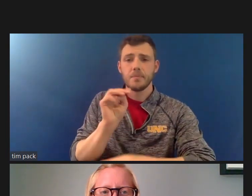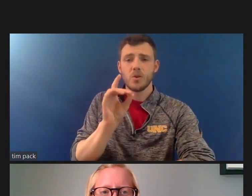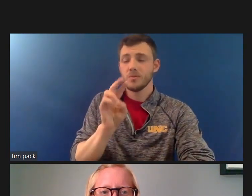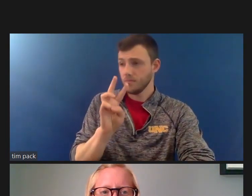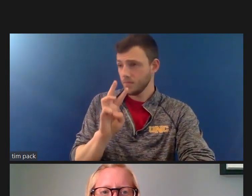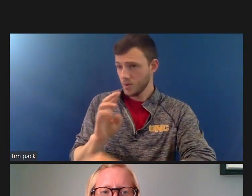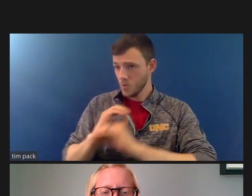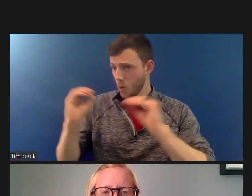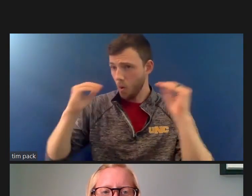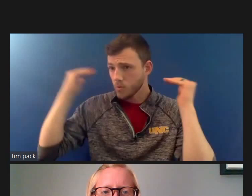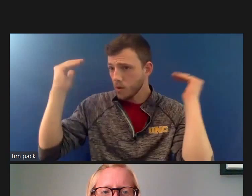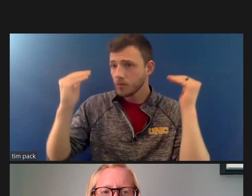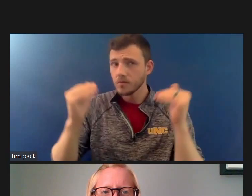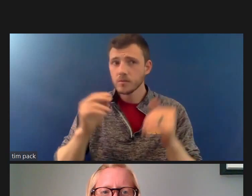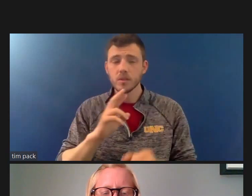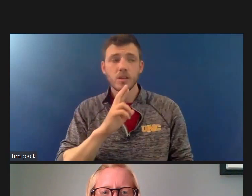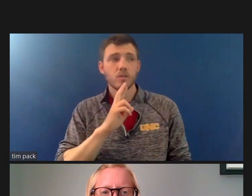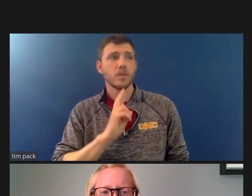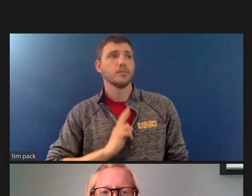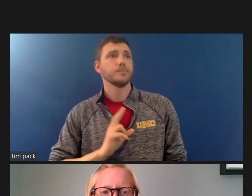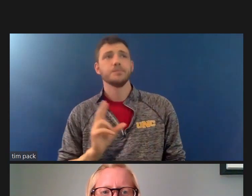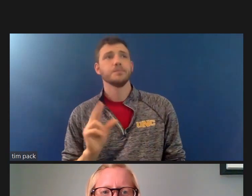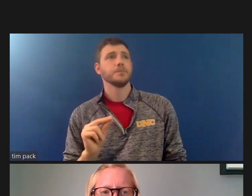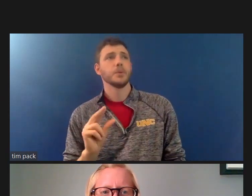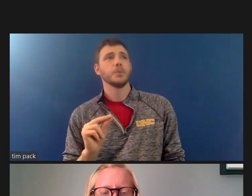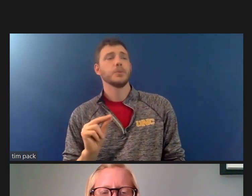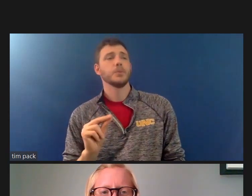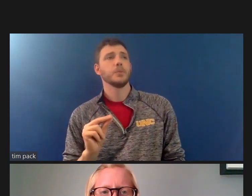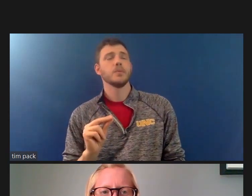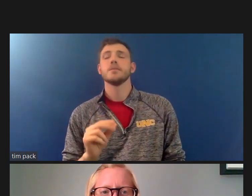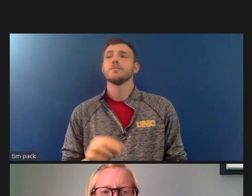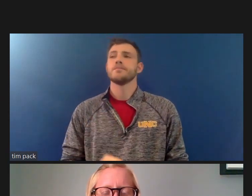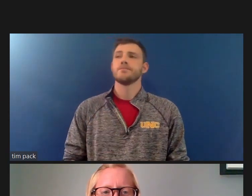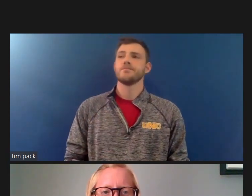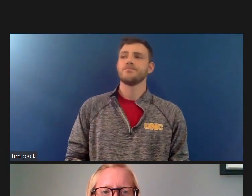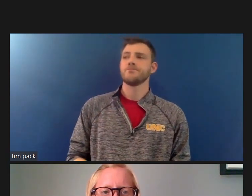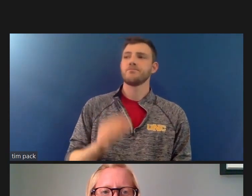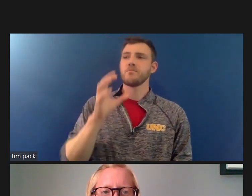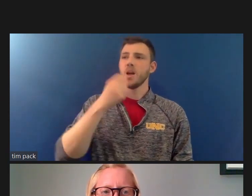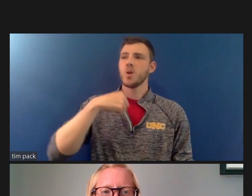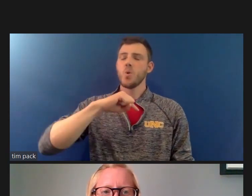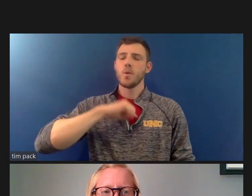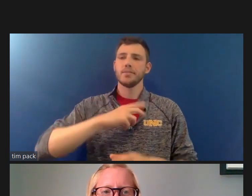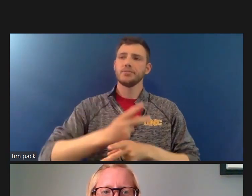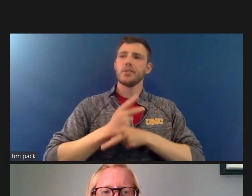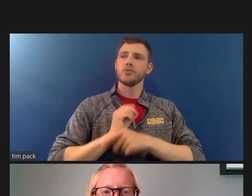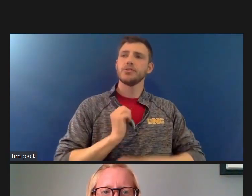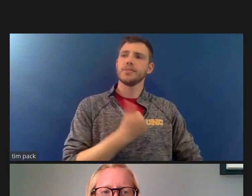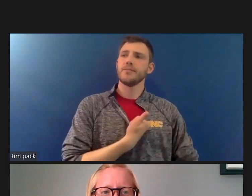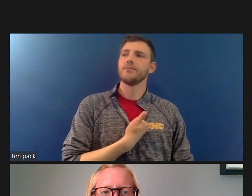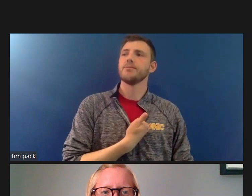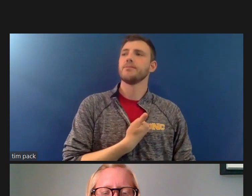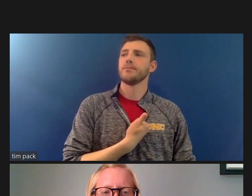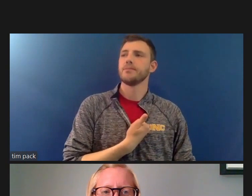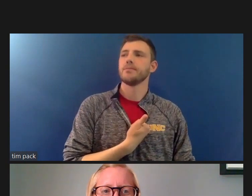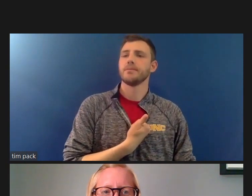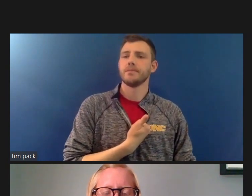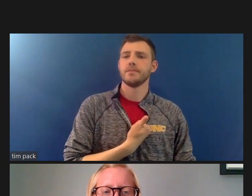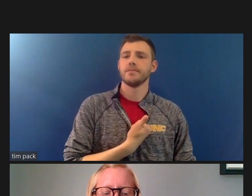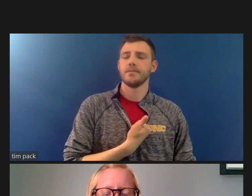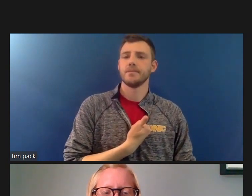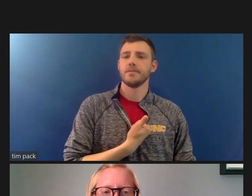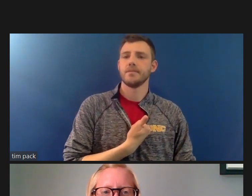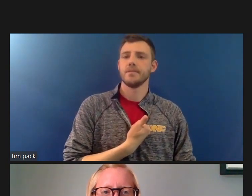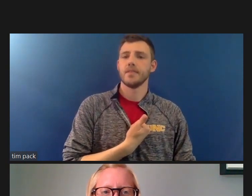sat down on a trunk and looked round the circle. "Then we'll have to look after ourselves." Secure on the other side of